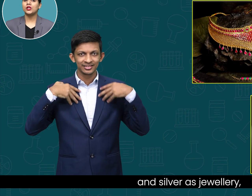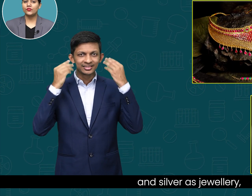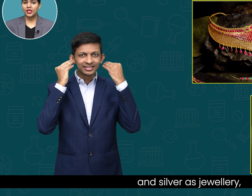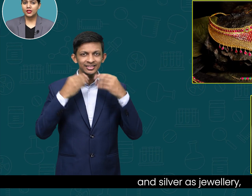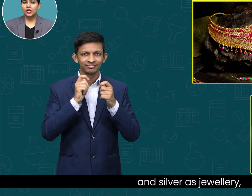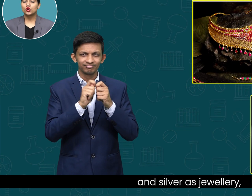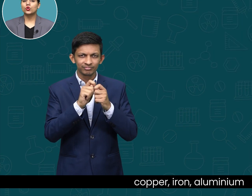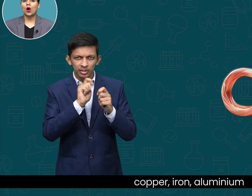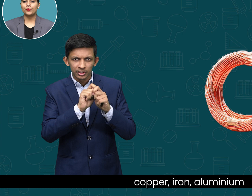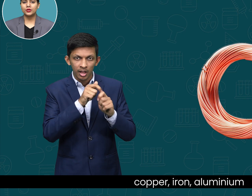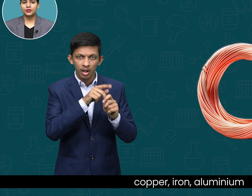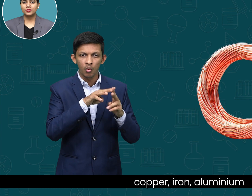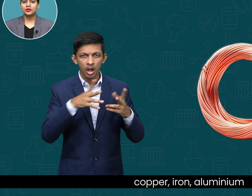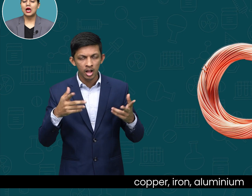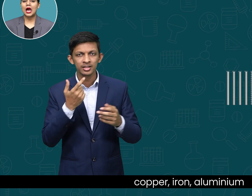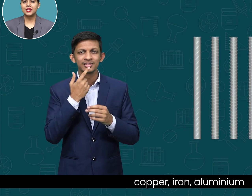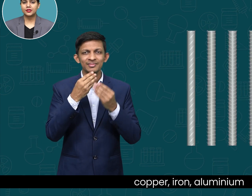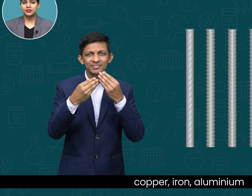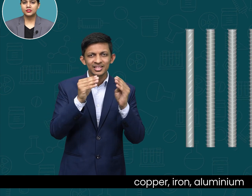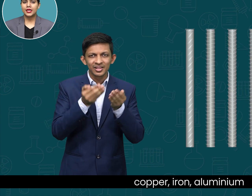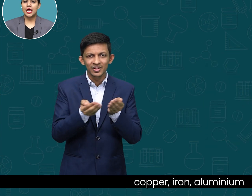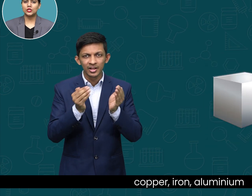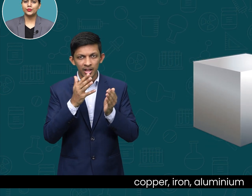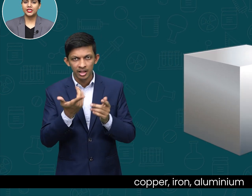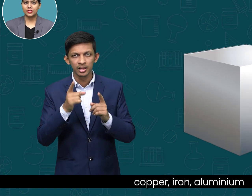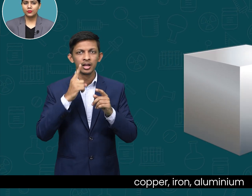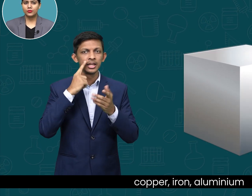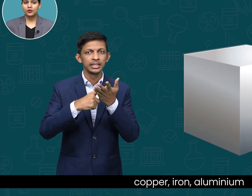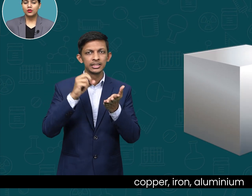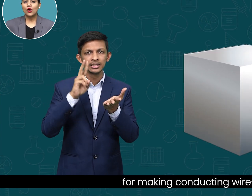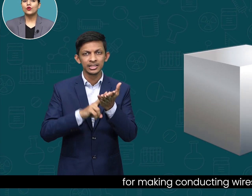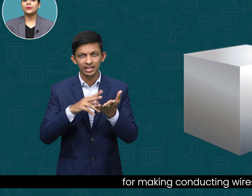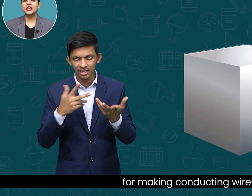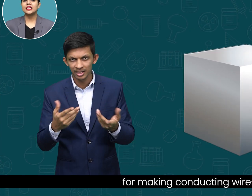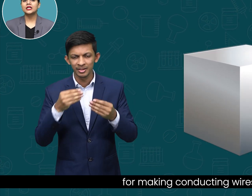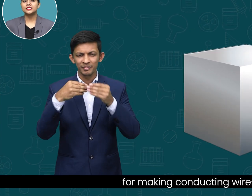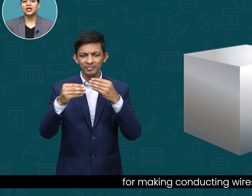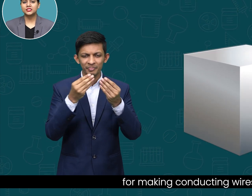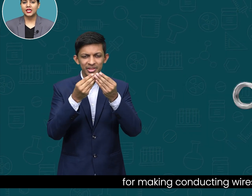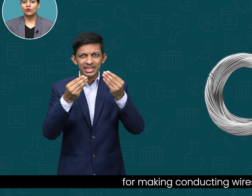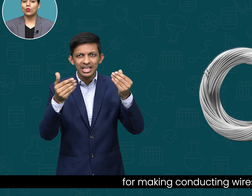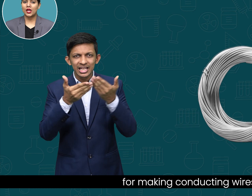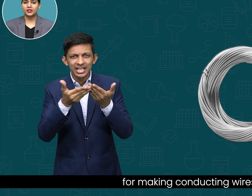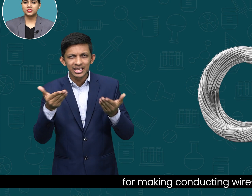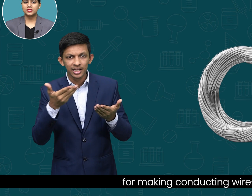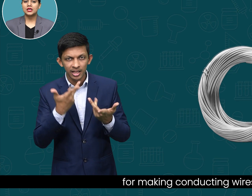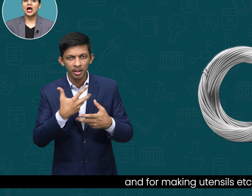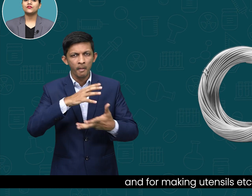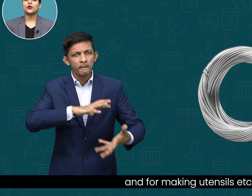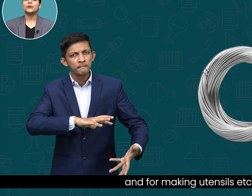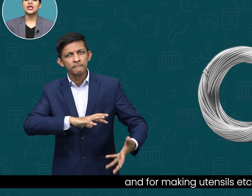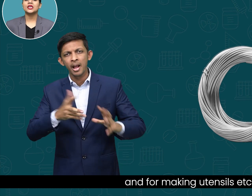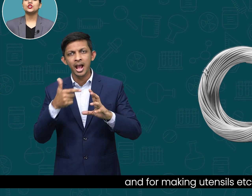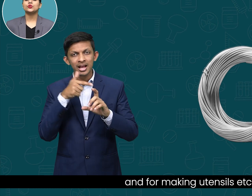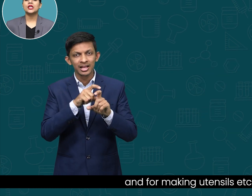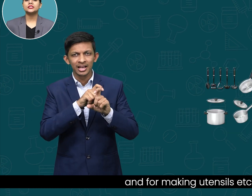as jewelry, copper, iron, aluminium for making conducting wires and